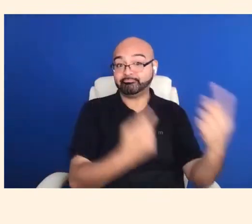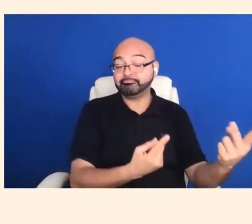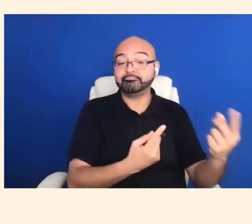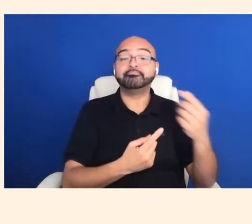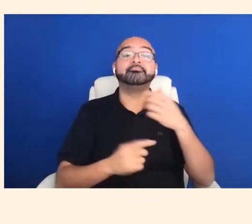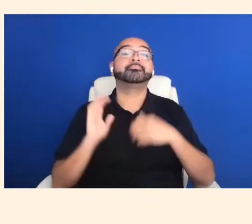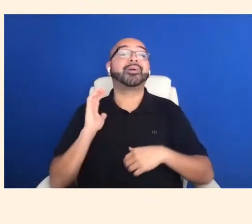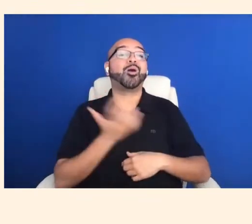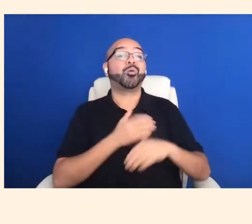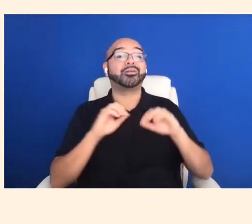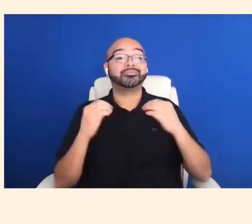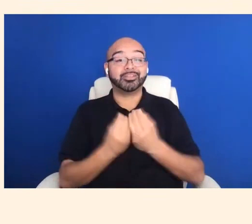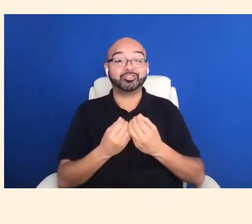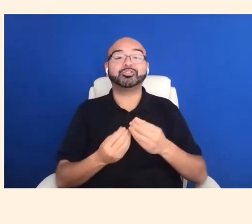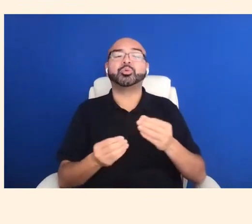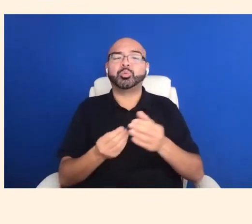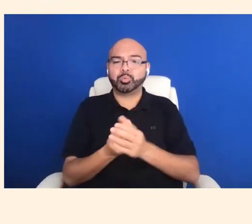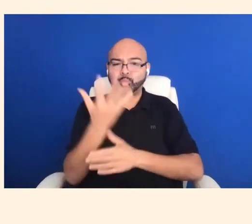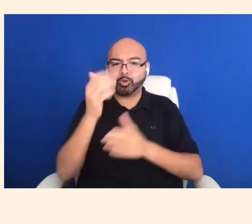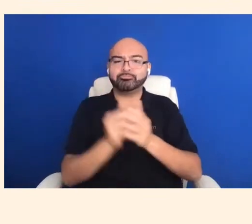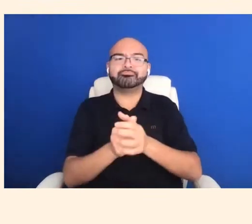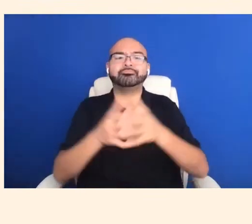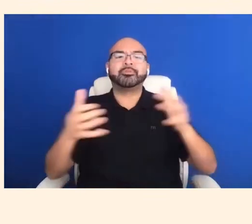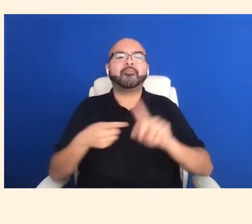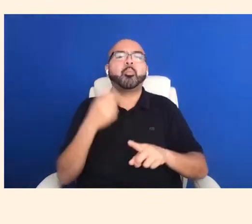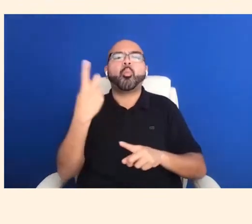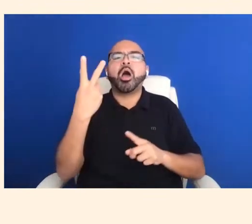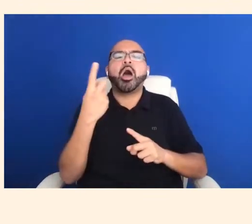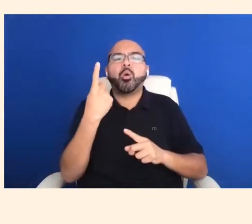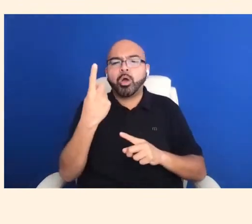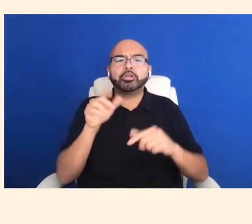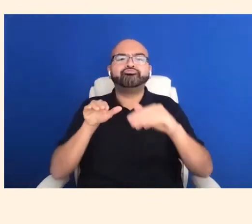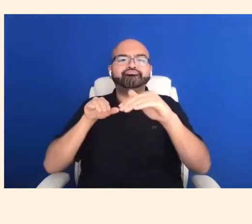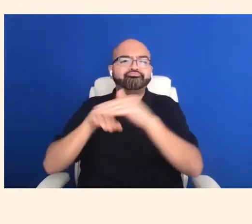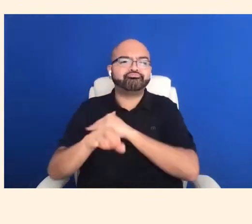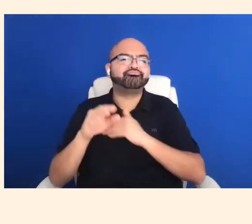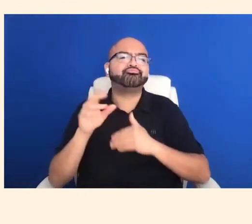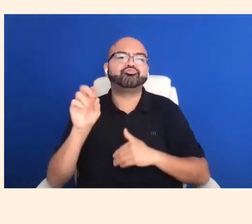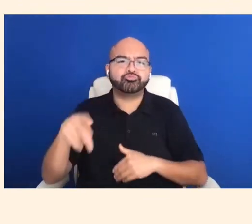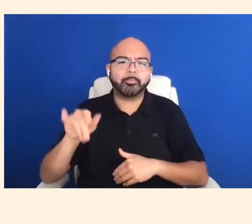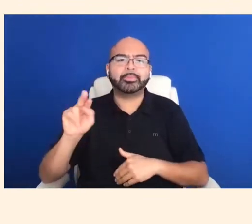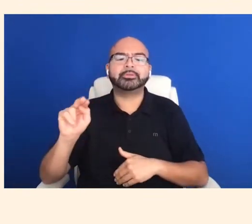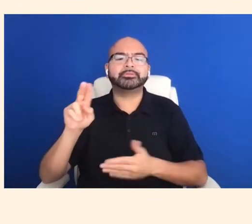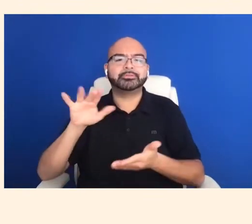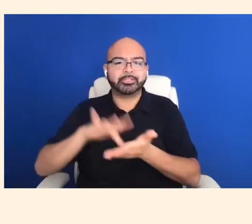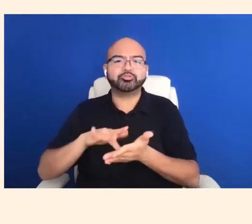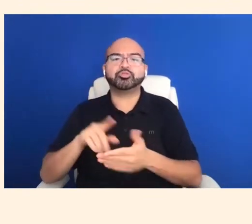our organization grew from one drop-in center to a drop-in center in